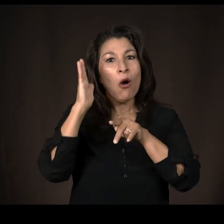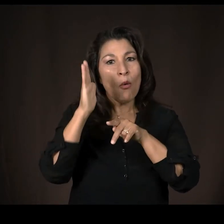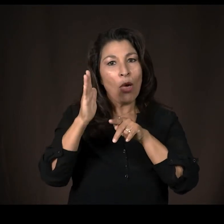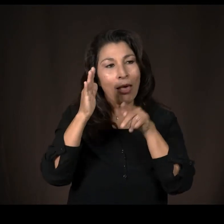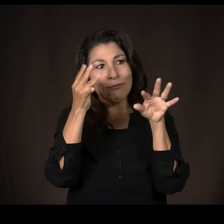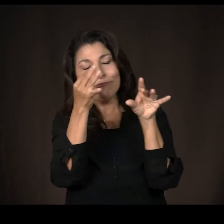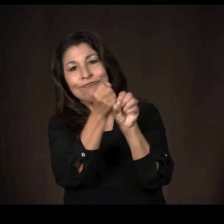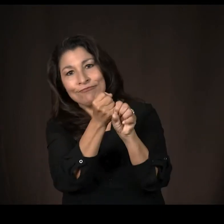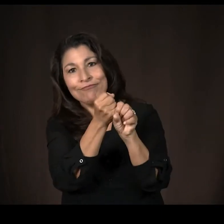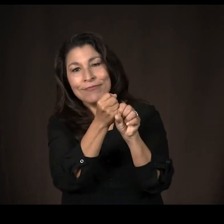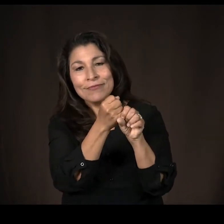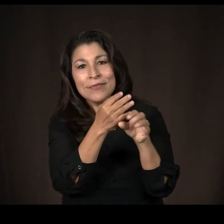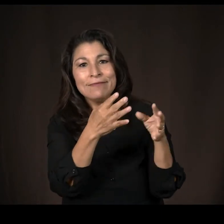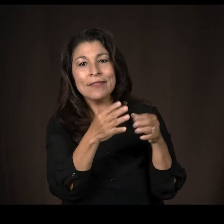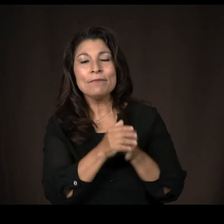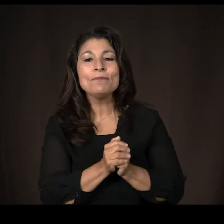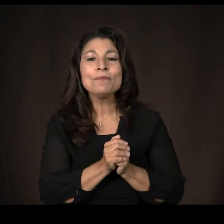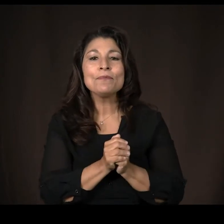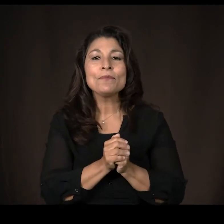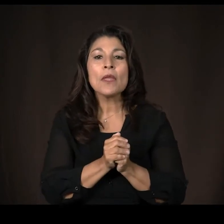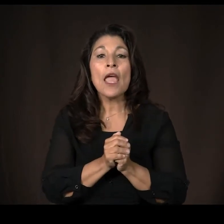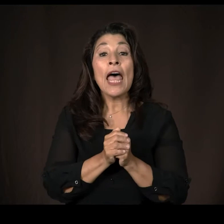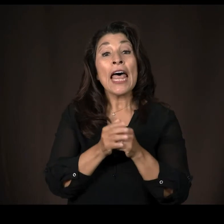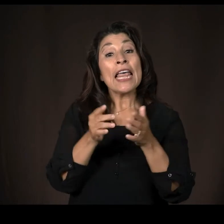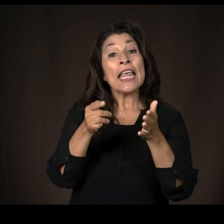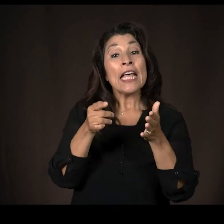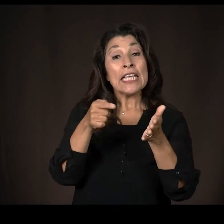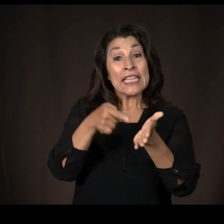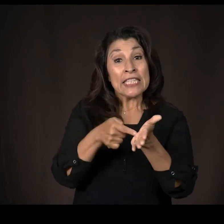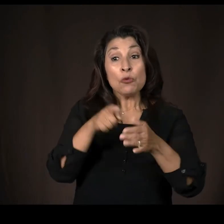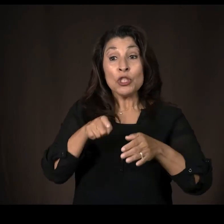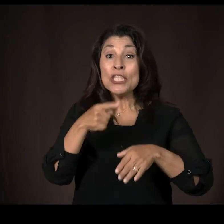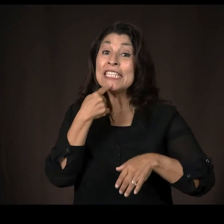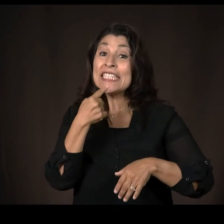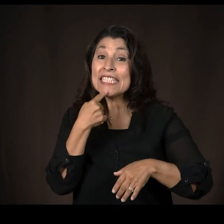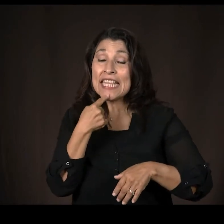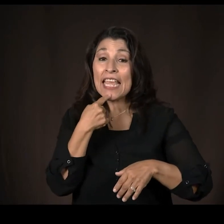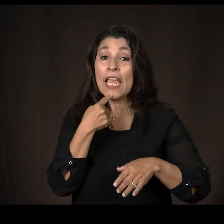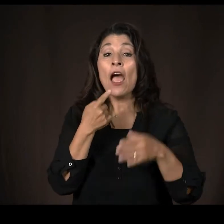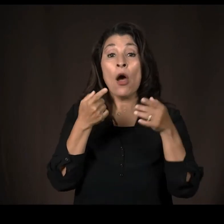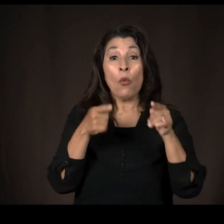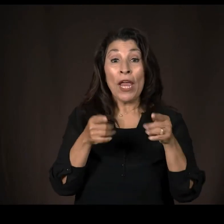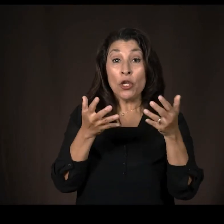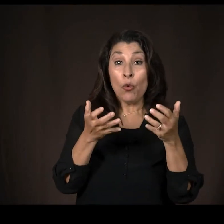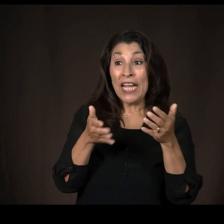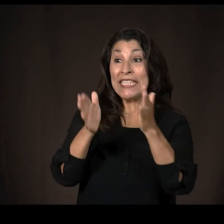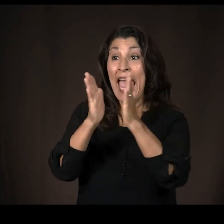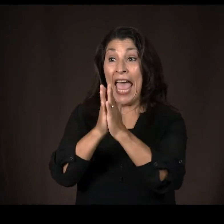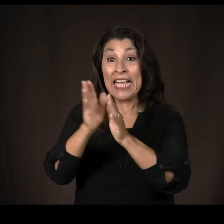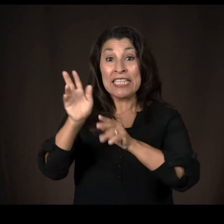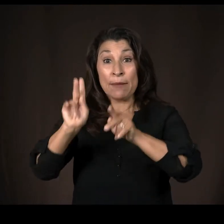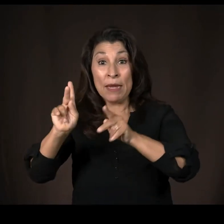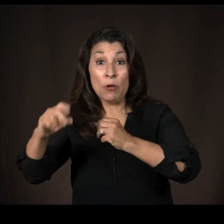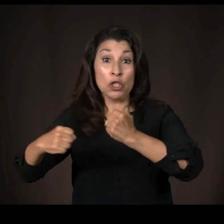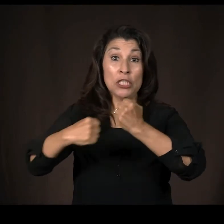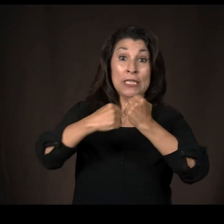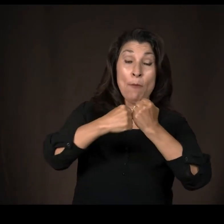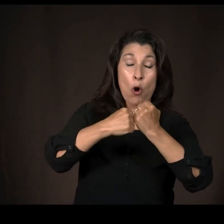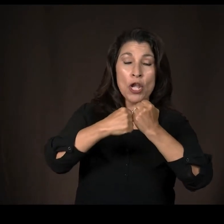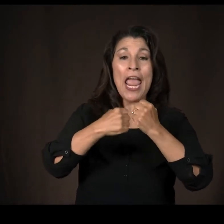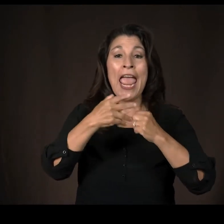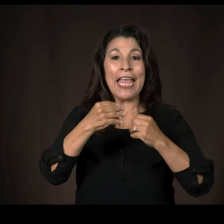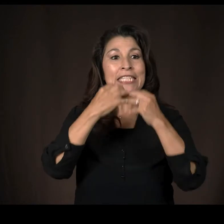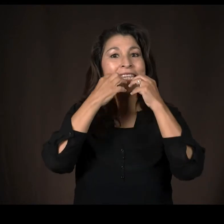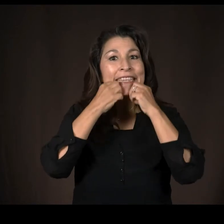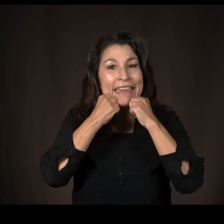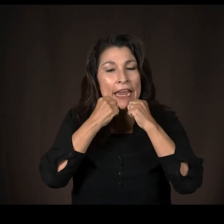here's what you say to enlist support when you're trying to get other people to care about what you care about, to do what you know needs to be done. You see something out there in